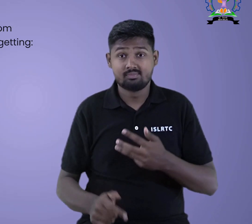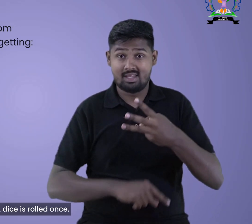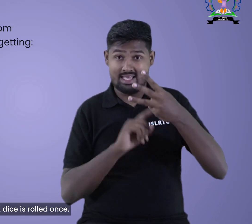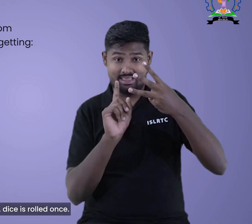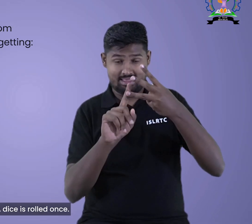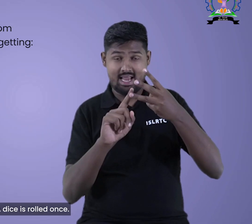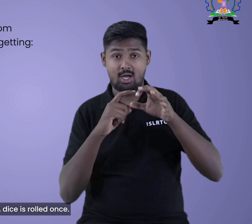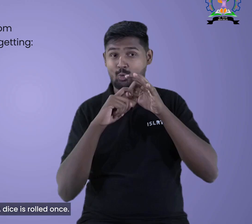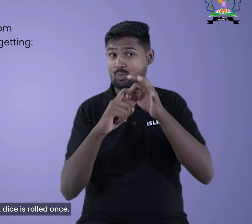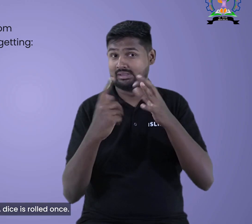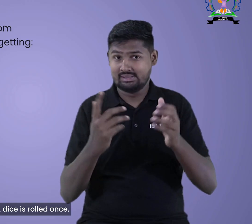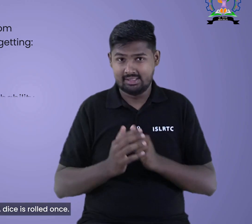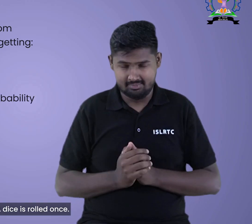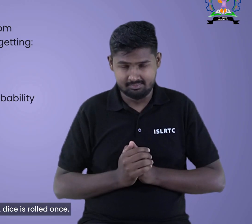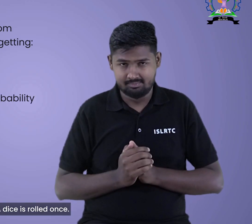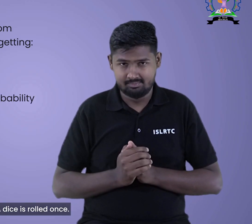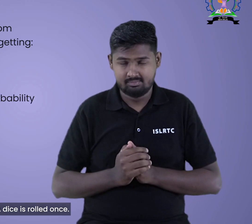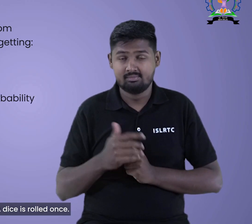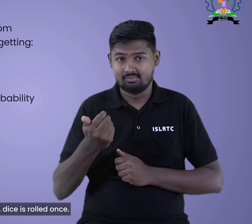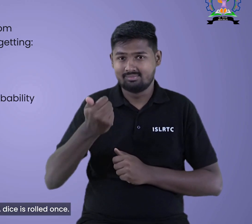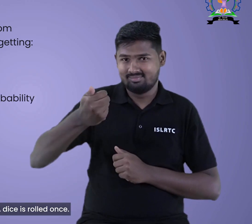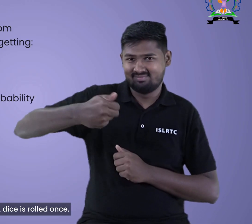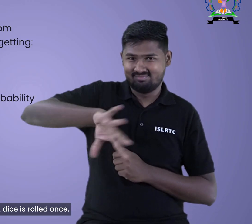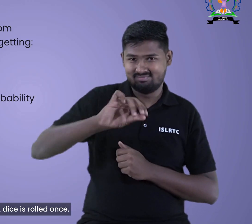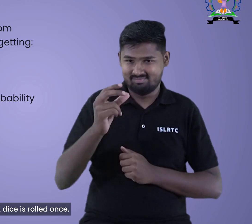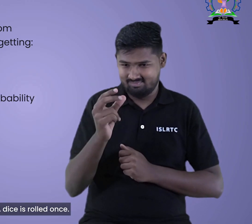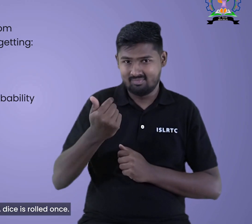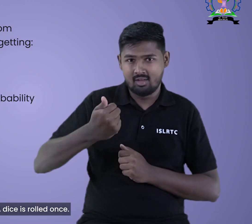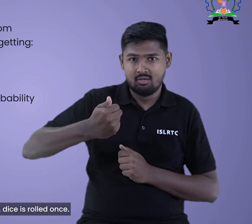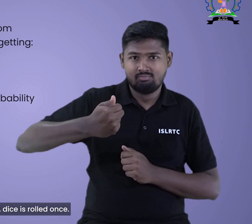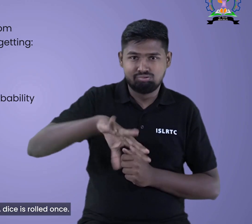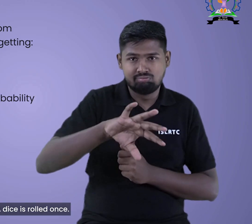Third question is, a dice is rolled once.